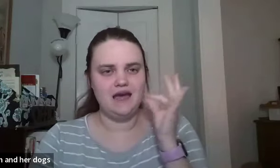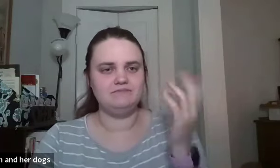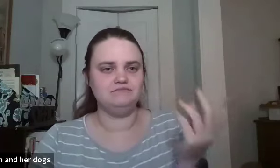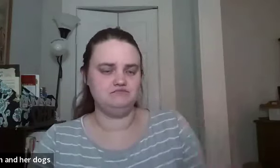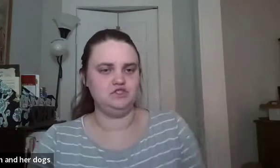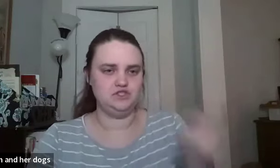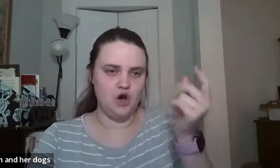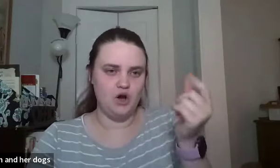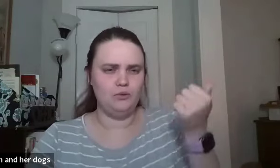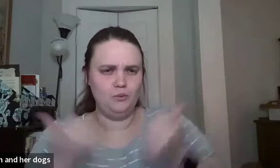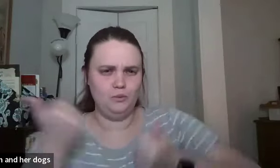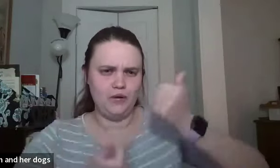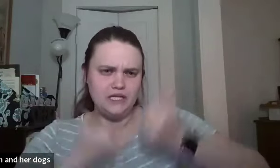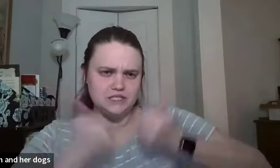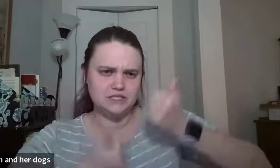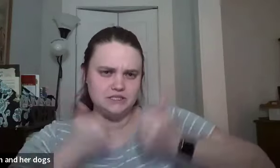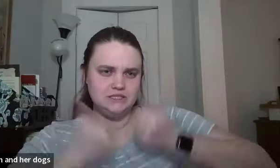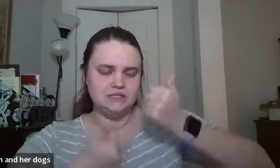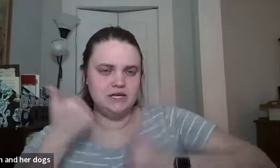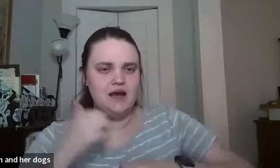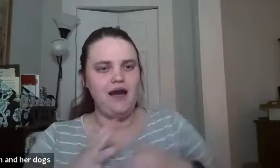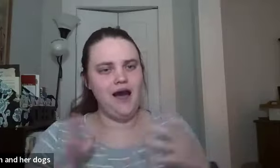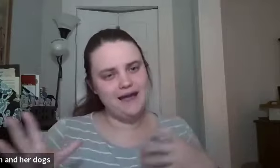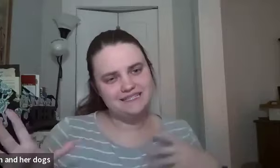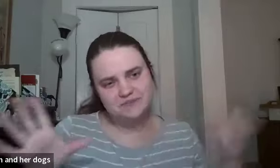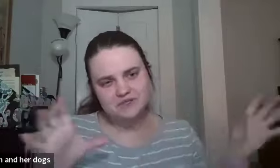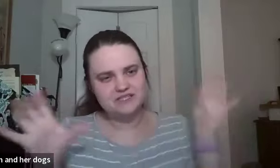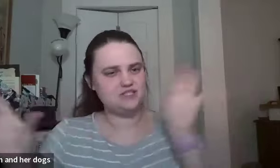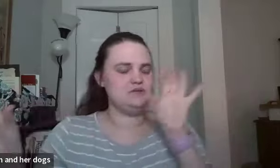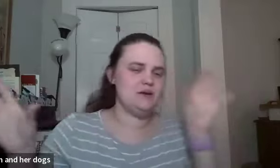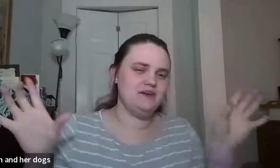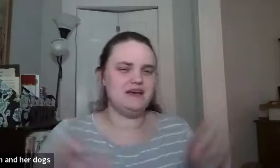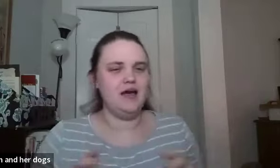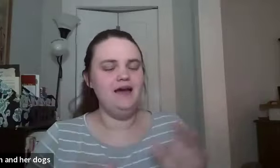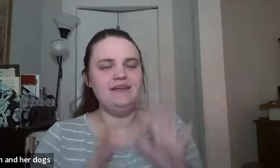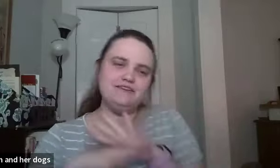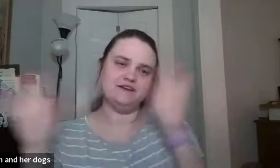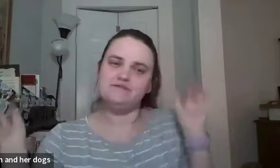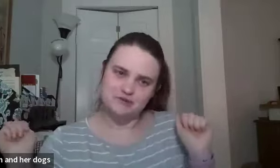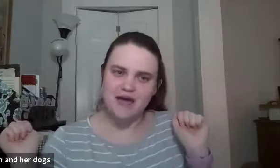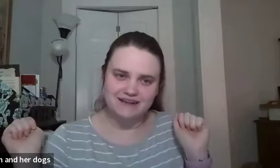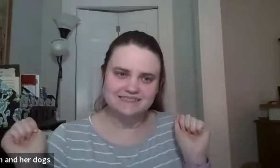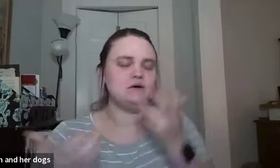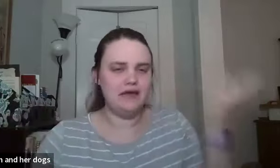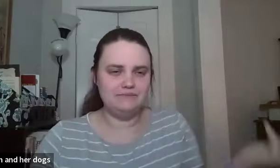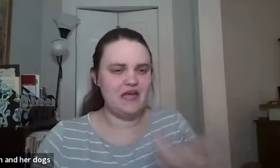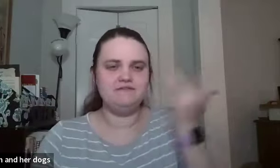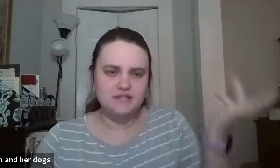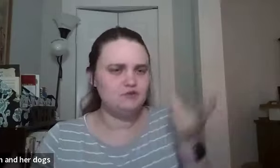cat, dog, which. I typically just do that because I like the flair for dramatics, okay? I feel like you